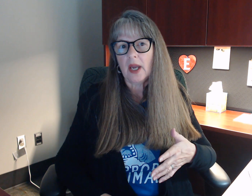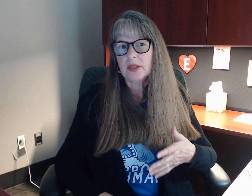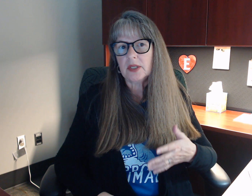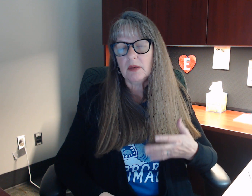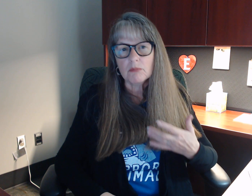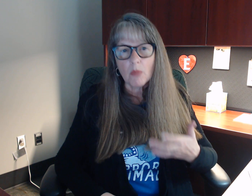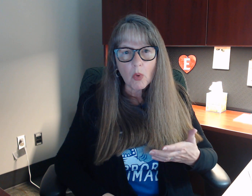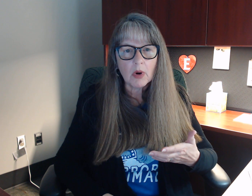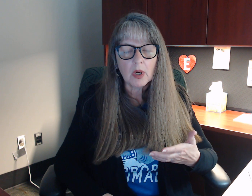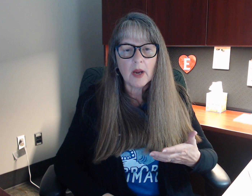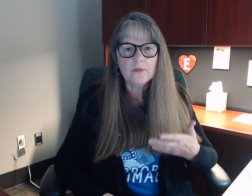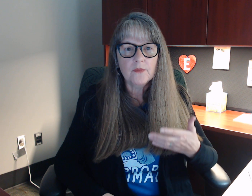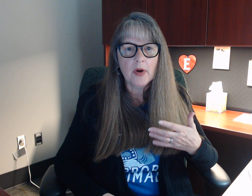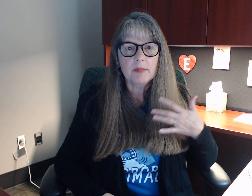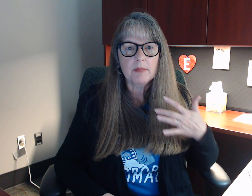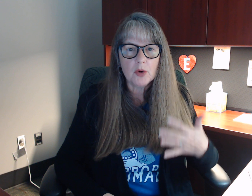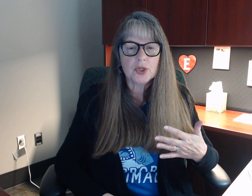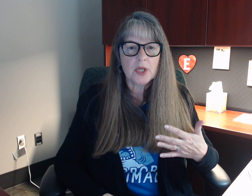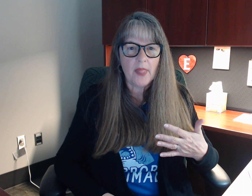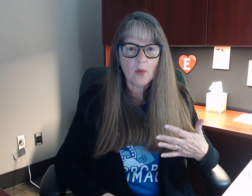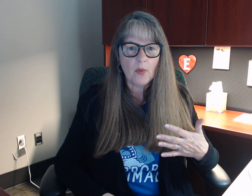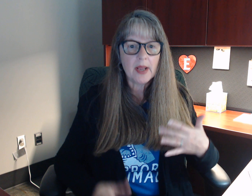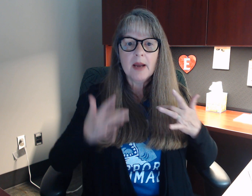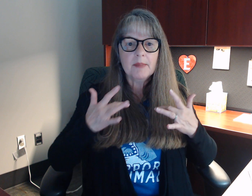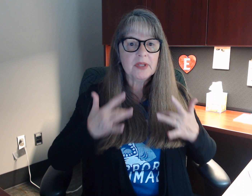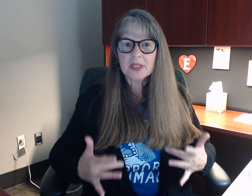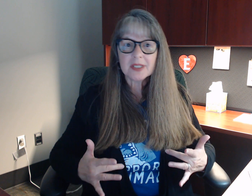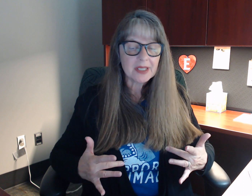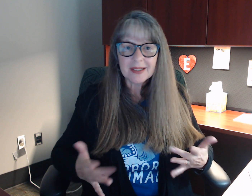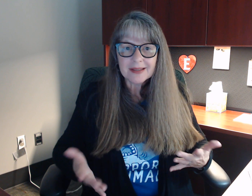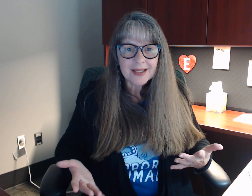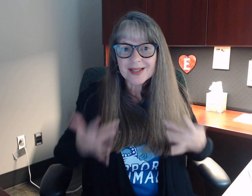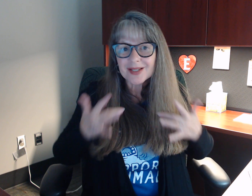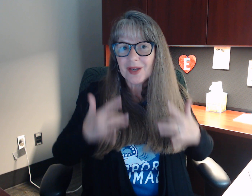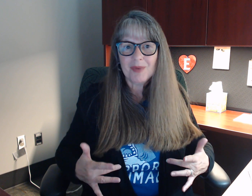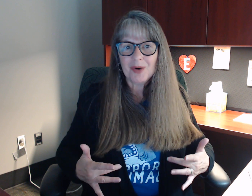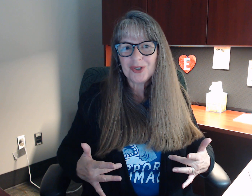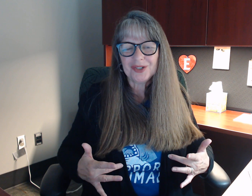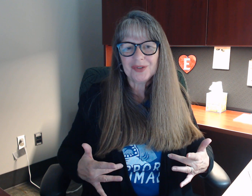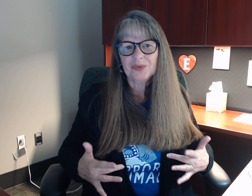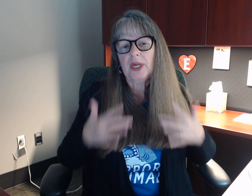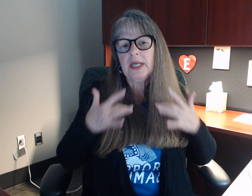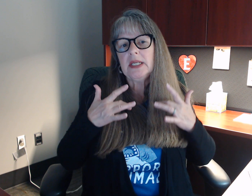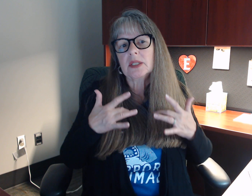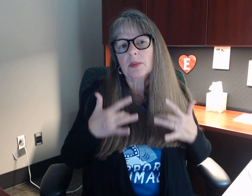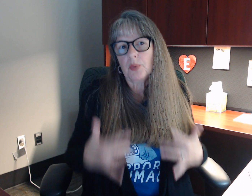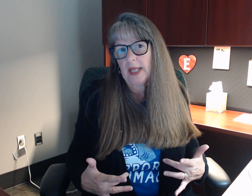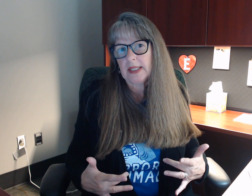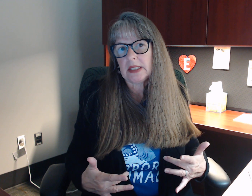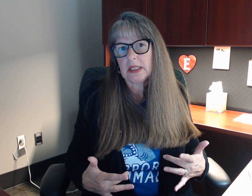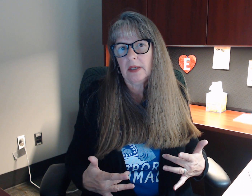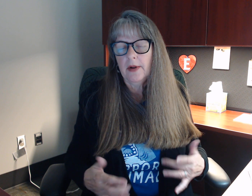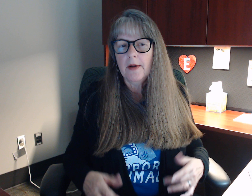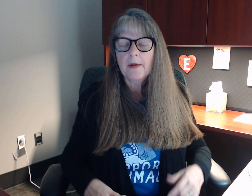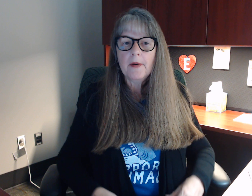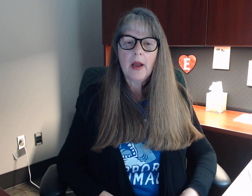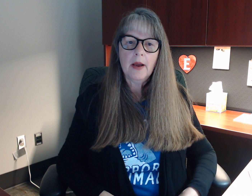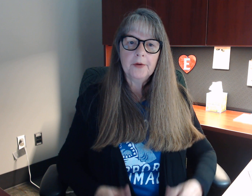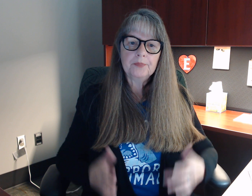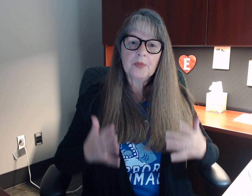see more of emotion that way. But this isn't any less emotion, right? It's depressed. But